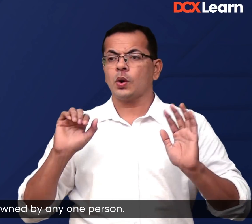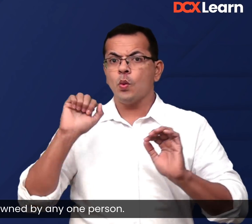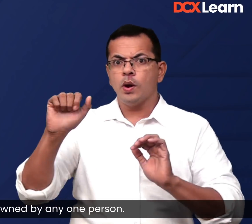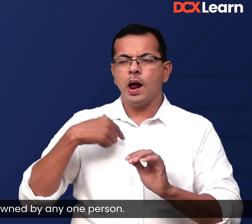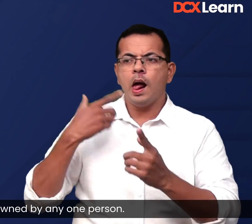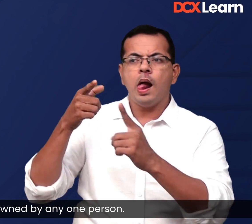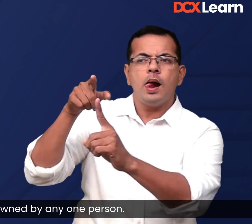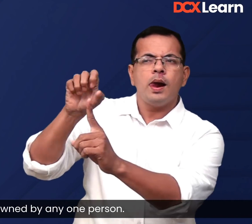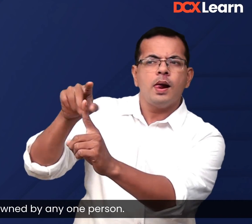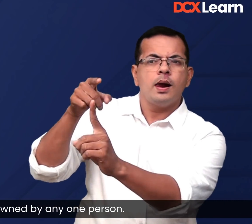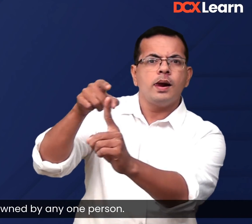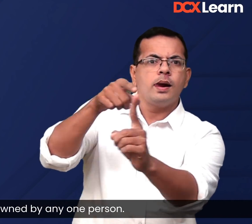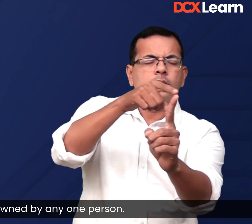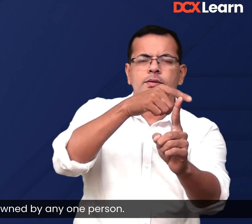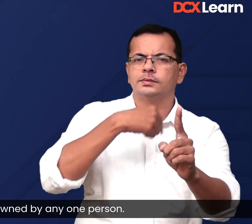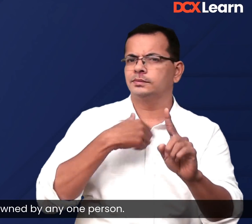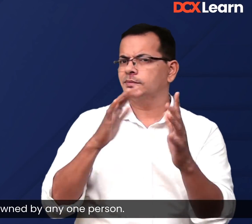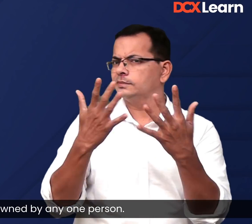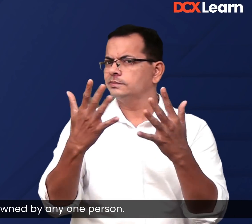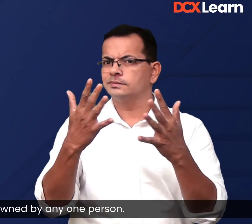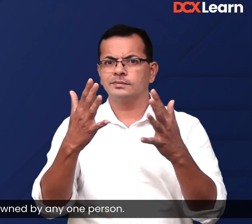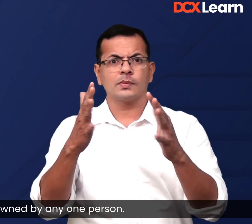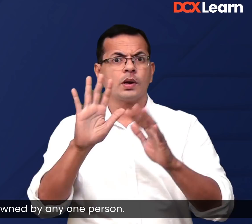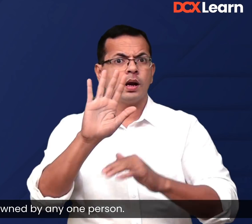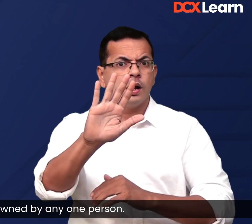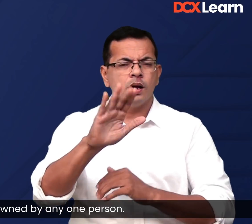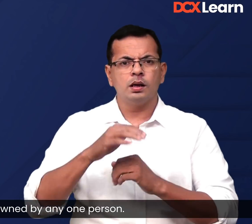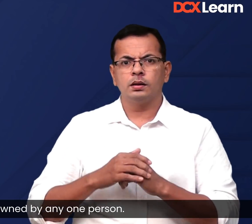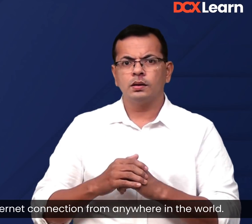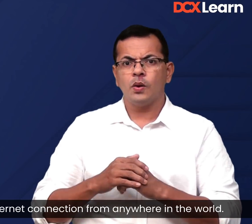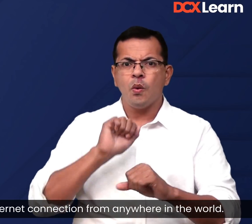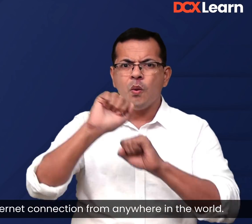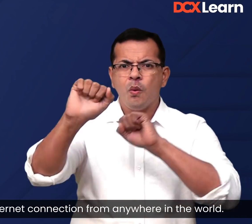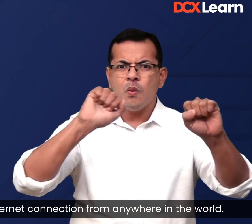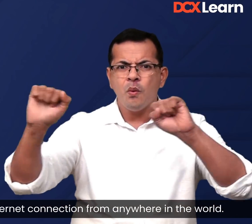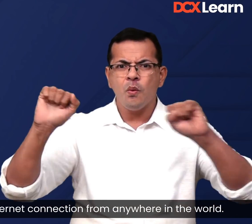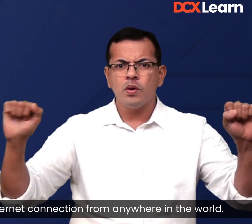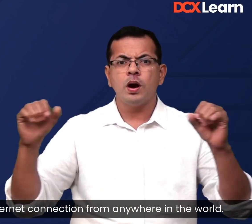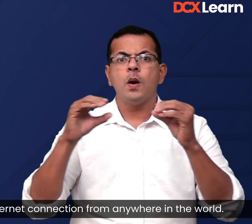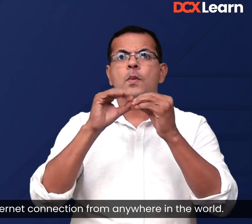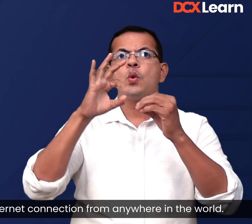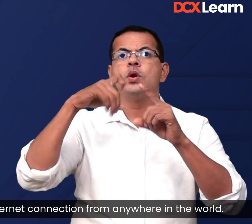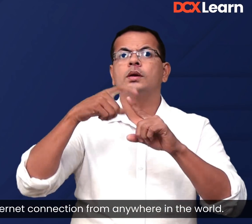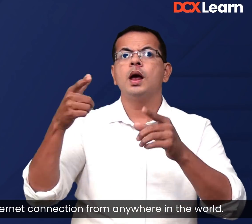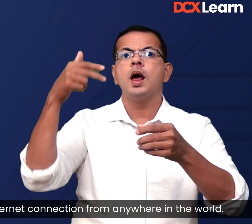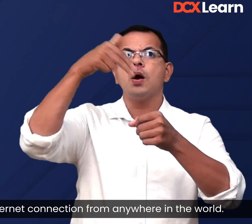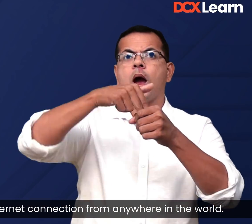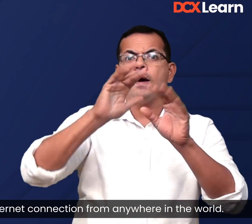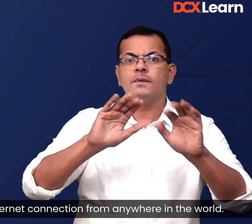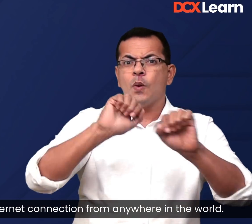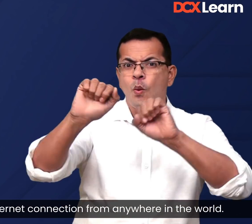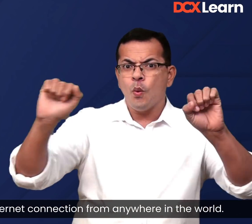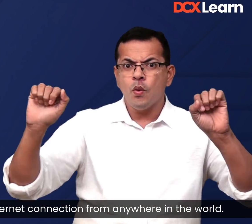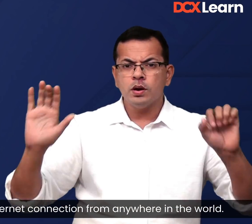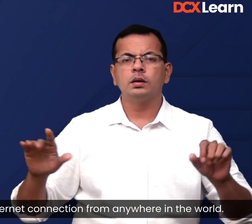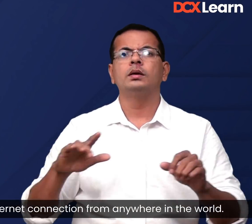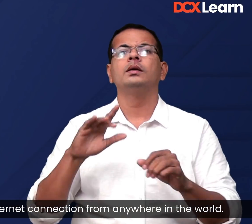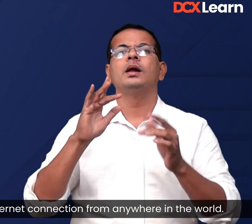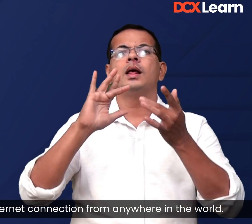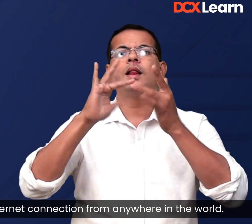it is not owned by any one person anyone can use it with an internet connection from anywhere in